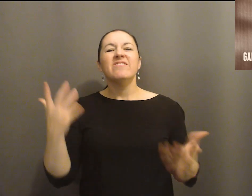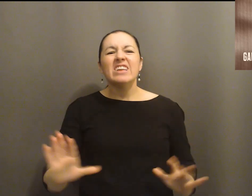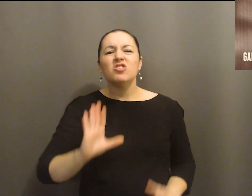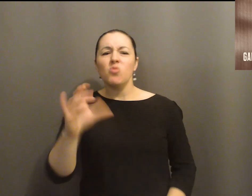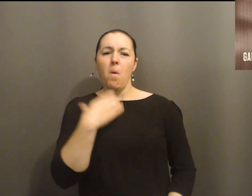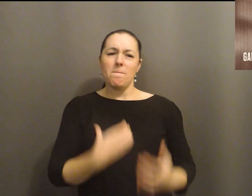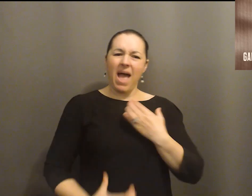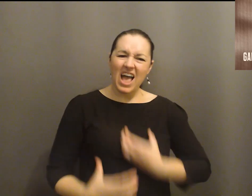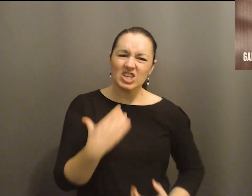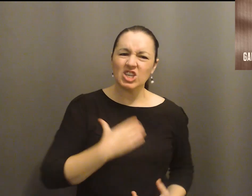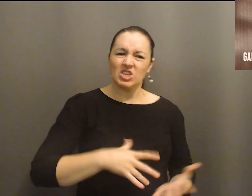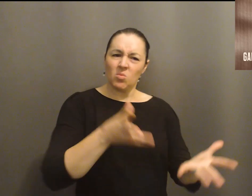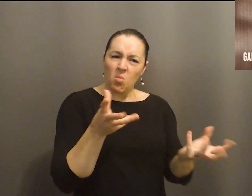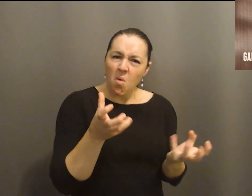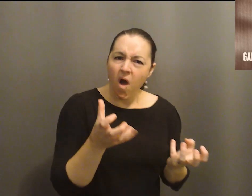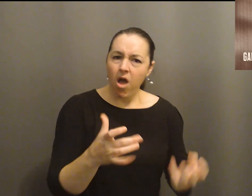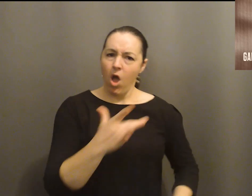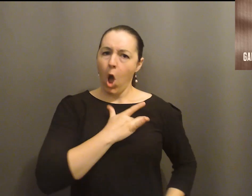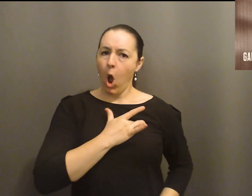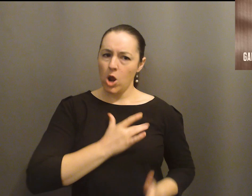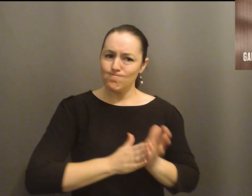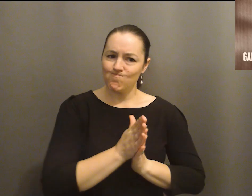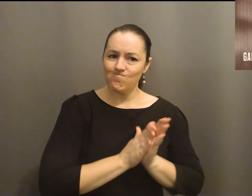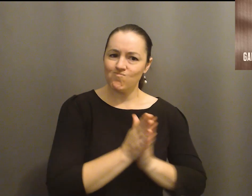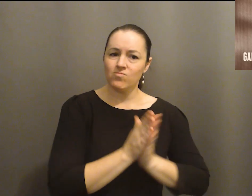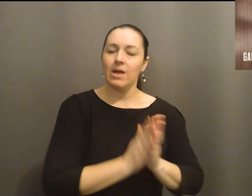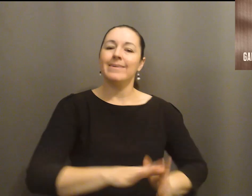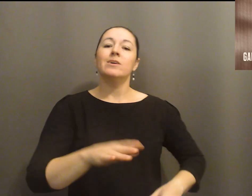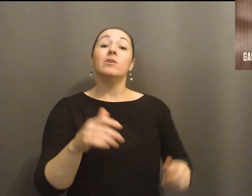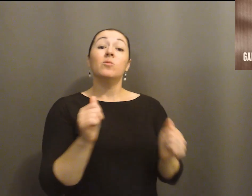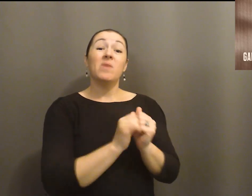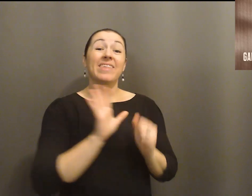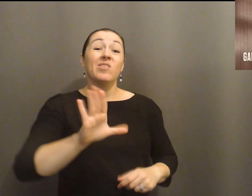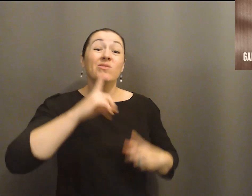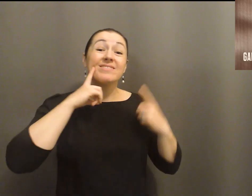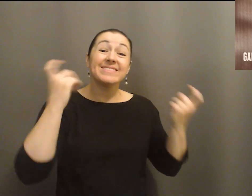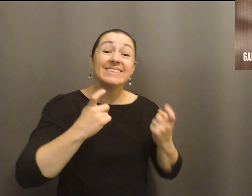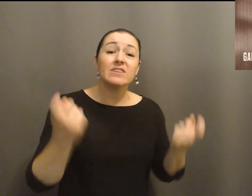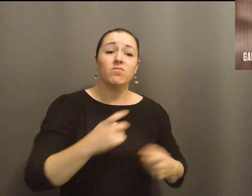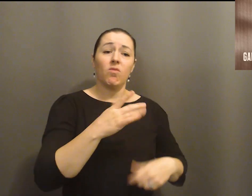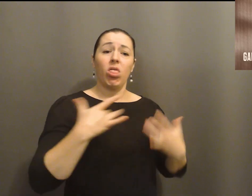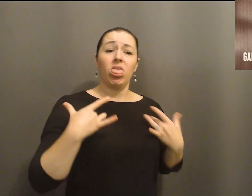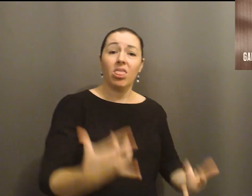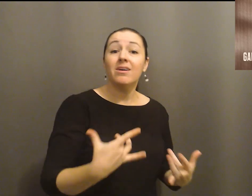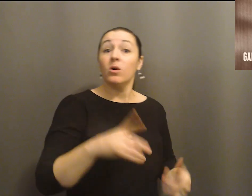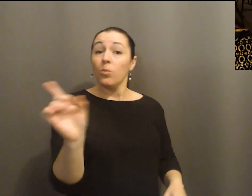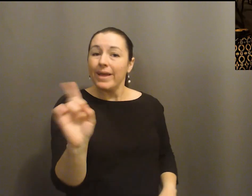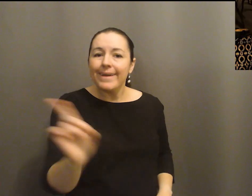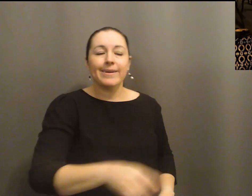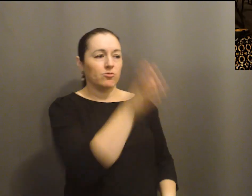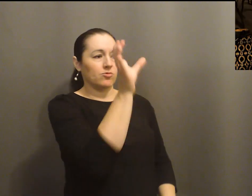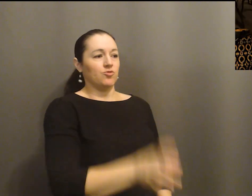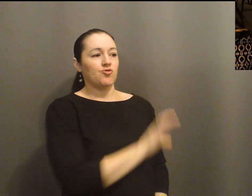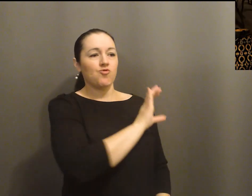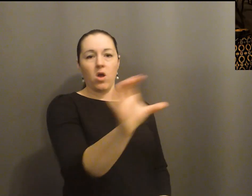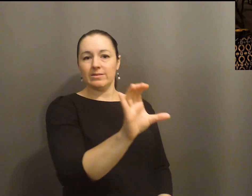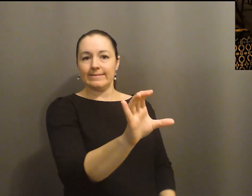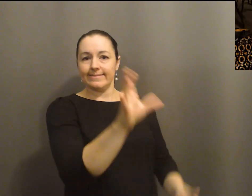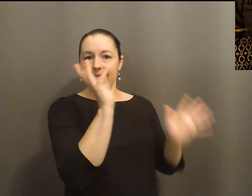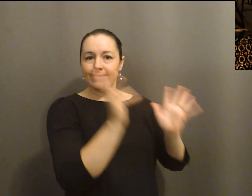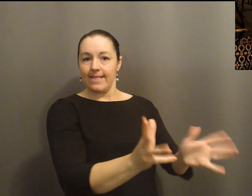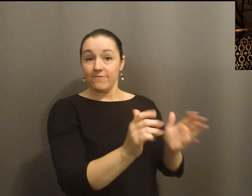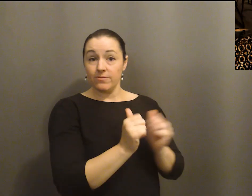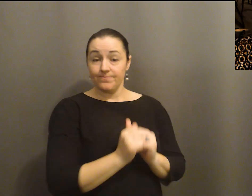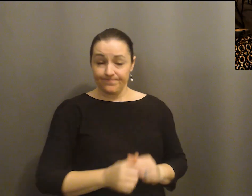And desires That's heart motive Of their sinful nature To his cross I don't want you To miss this today